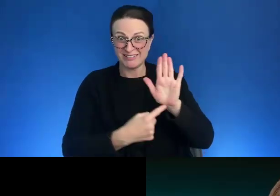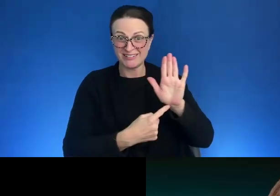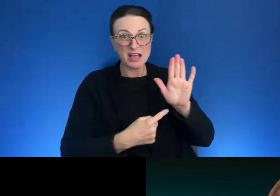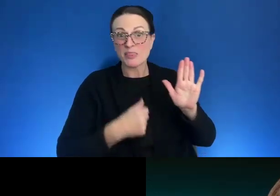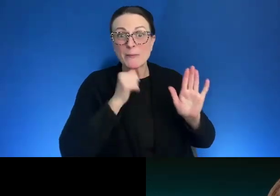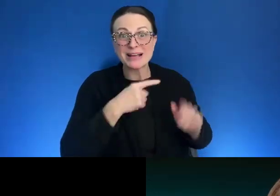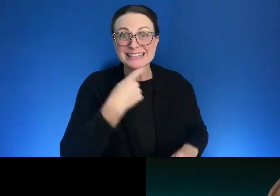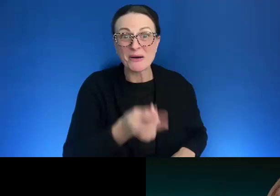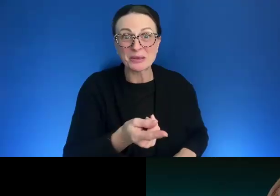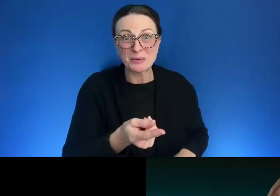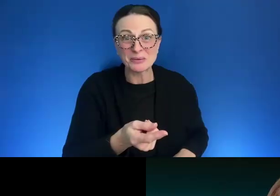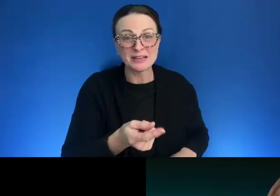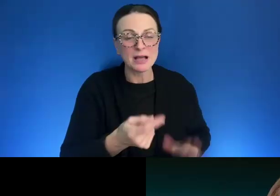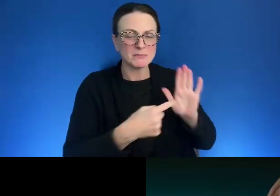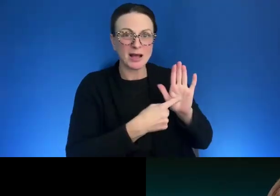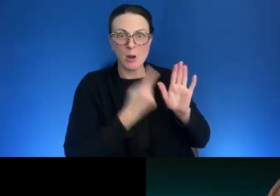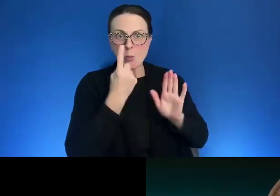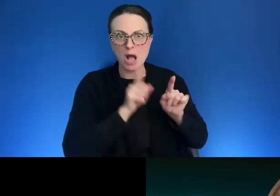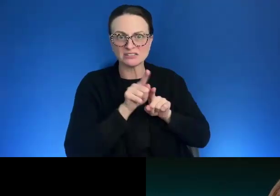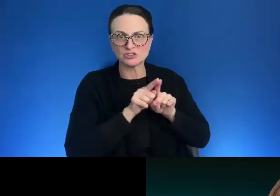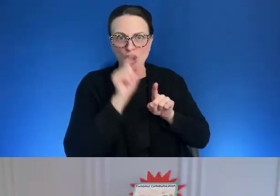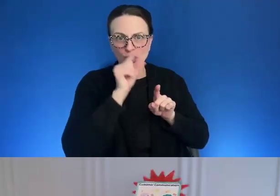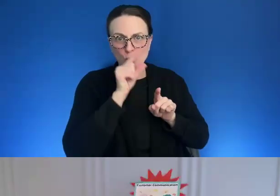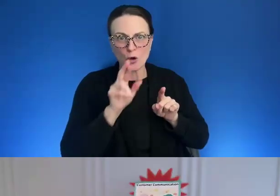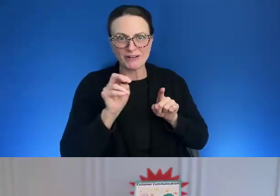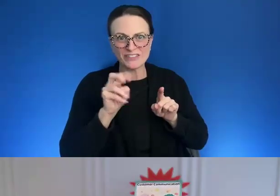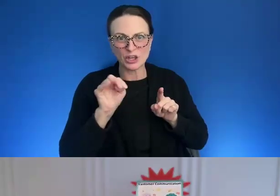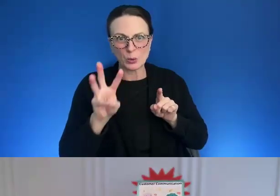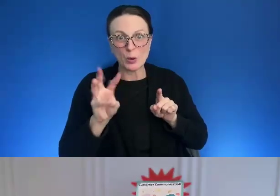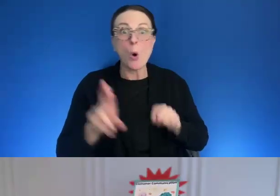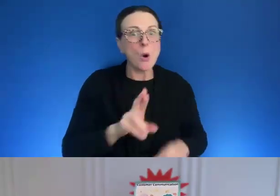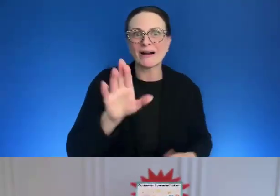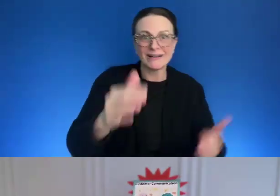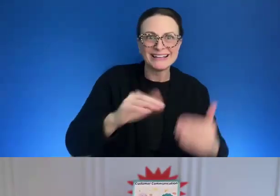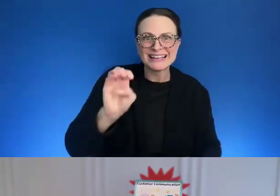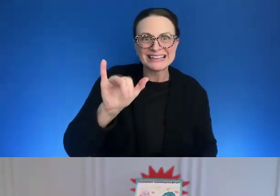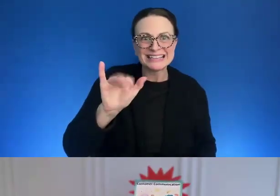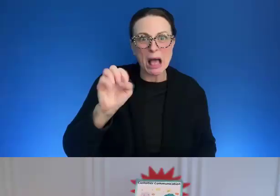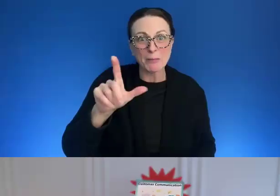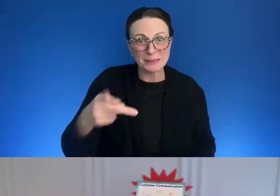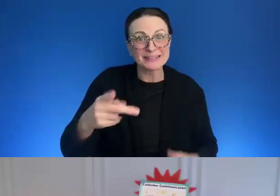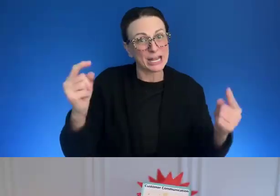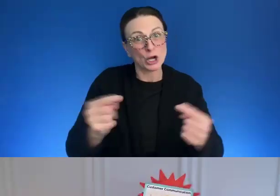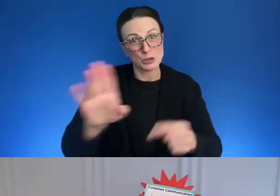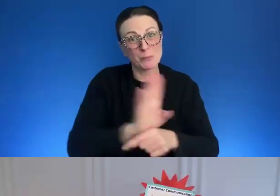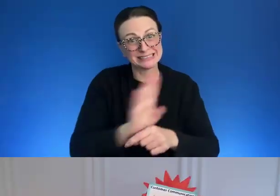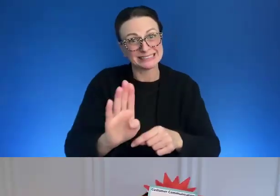phone, but they might do a 1-star Google review or Yelp, which can really damage your